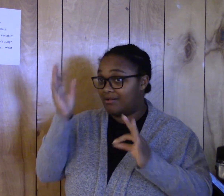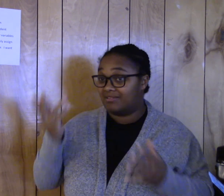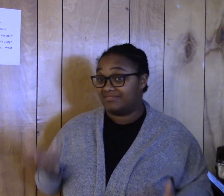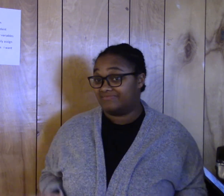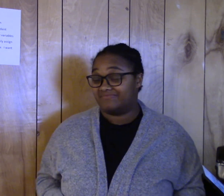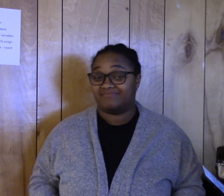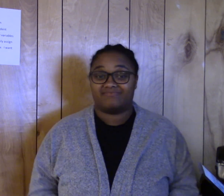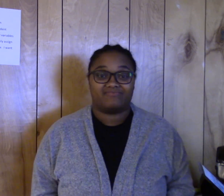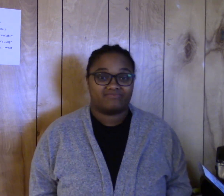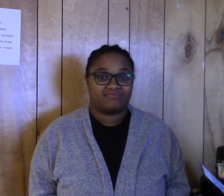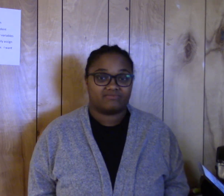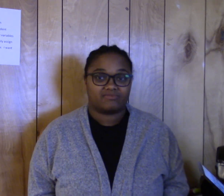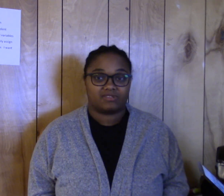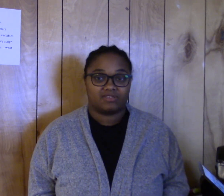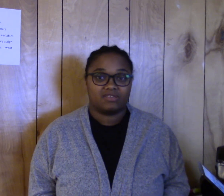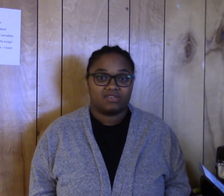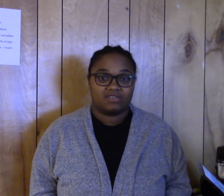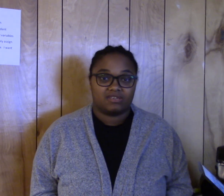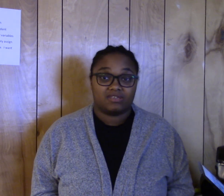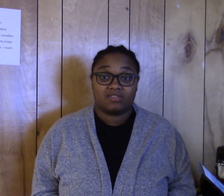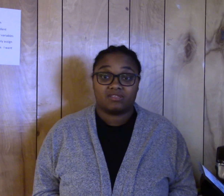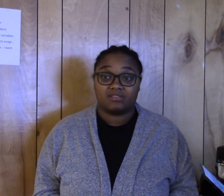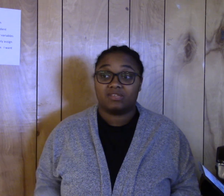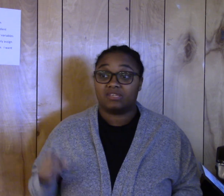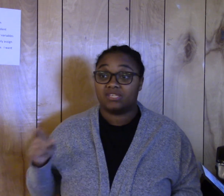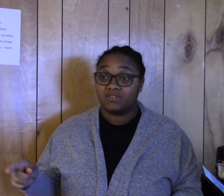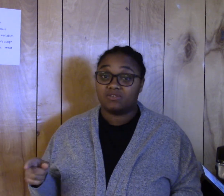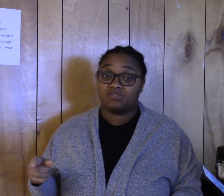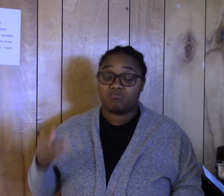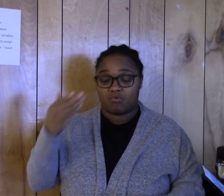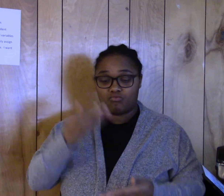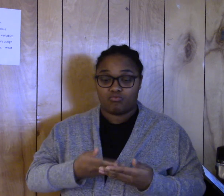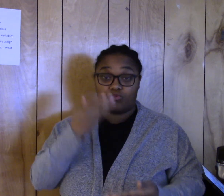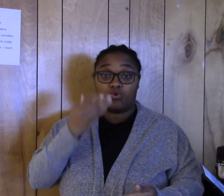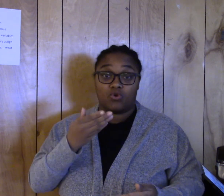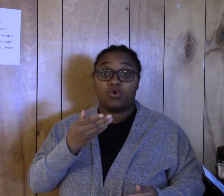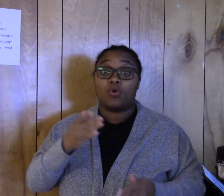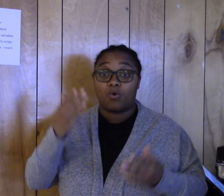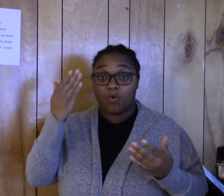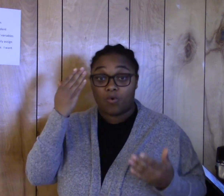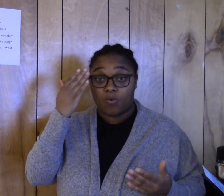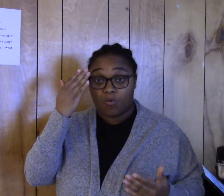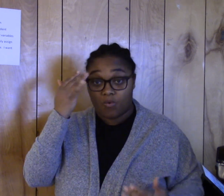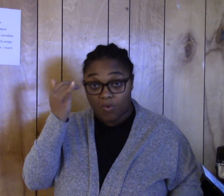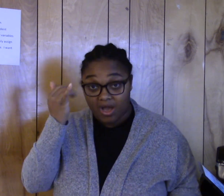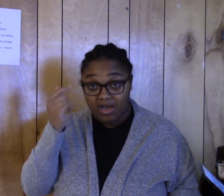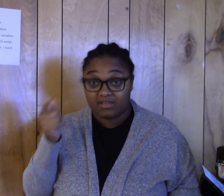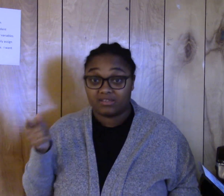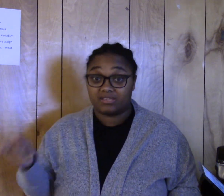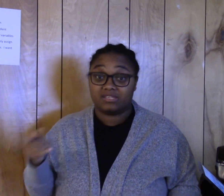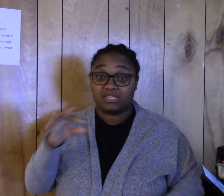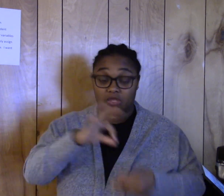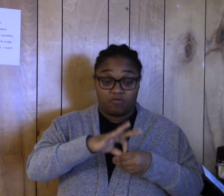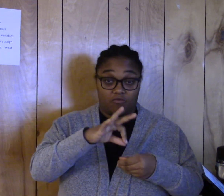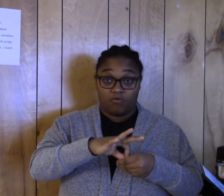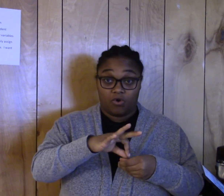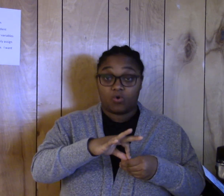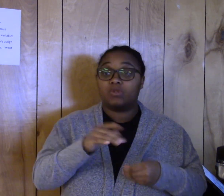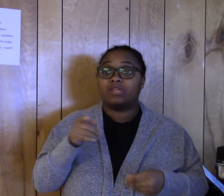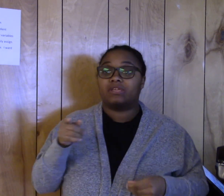defied her husband, she did what she thought was right, and she also voted in every election. Not many people